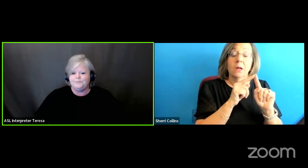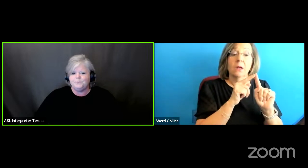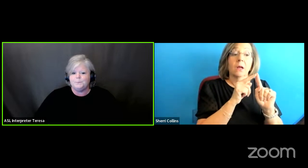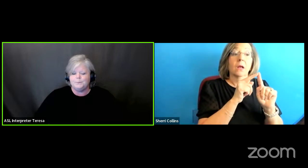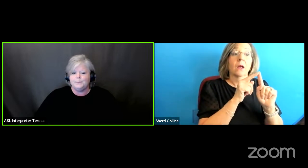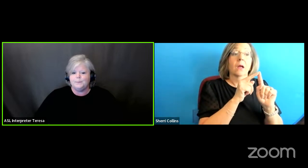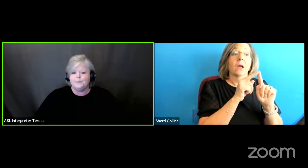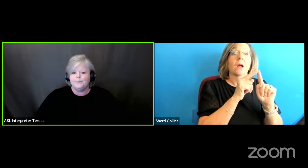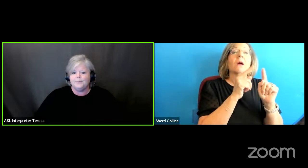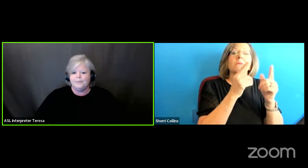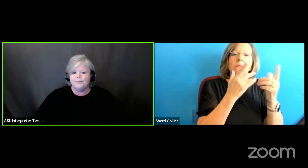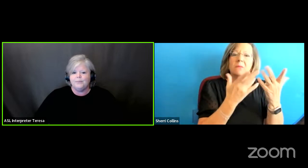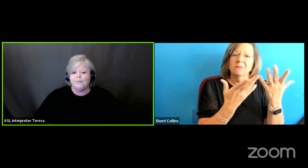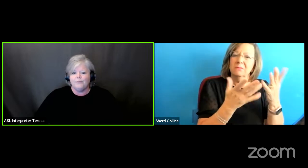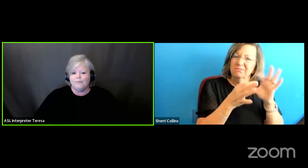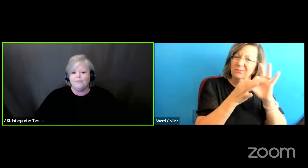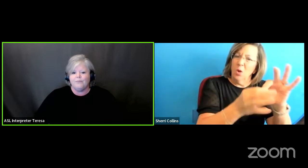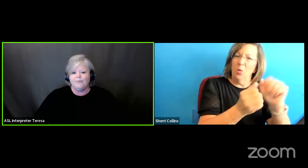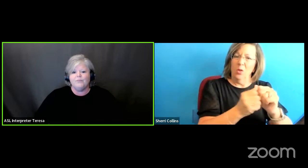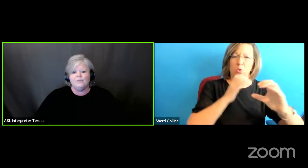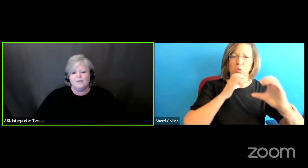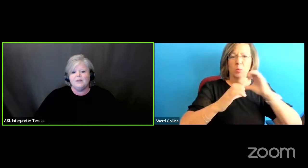June.